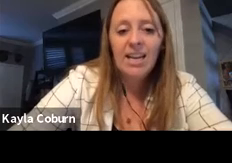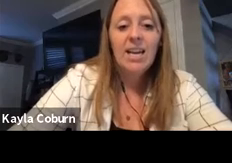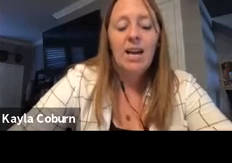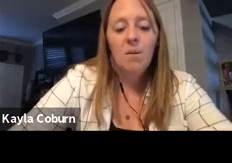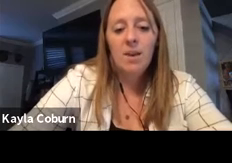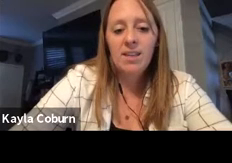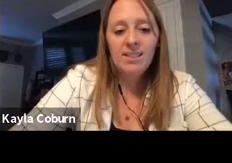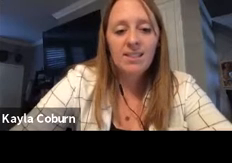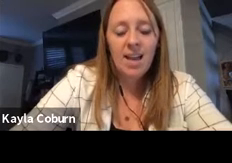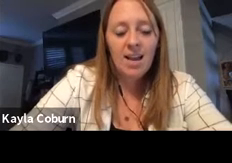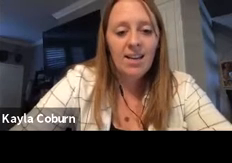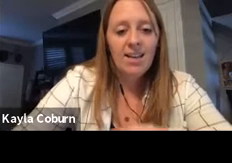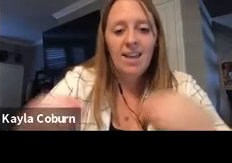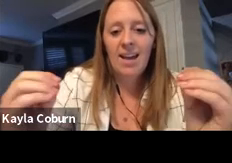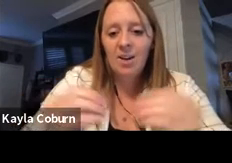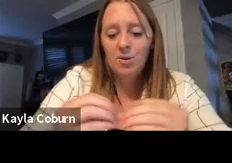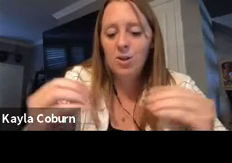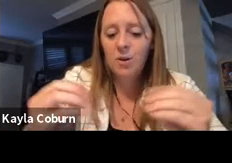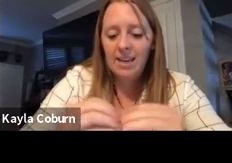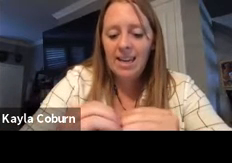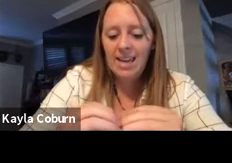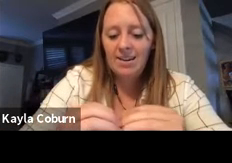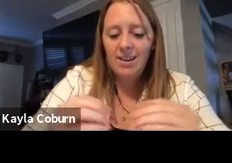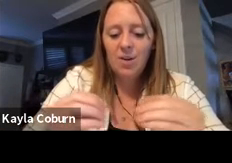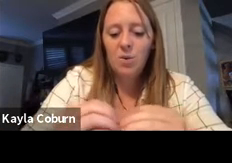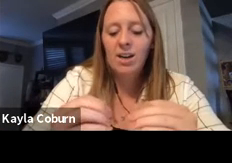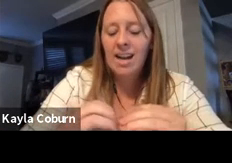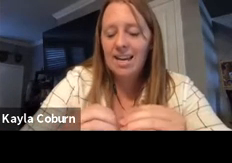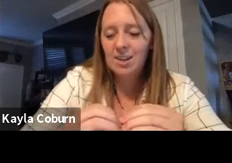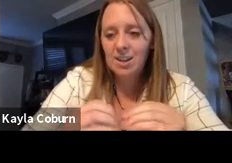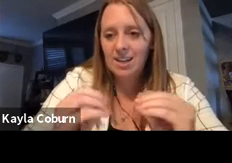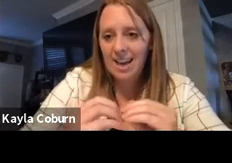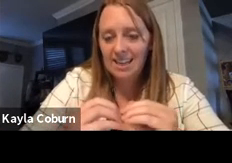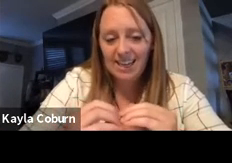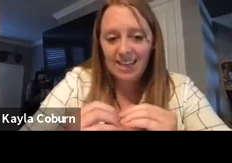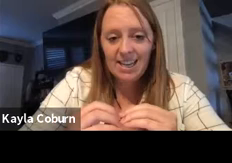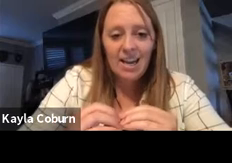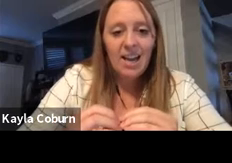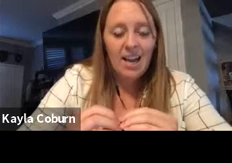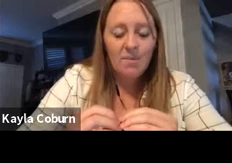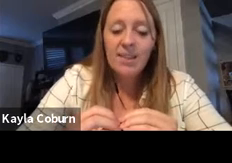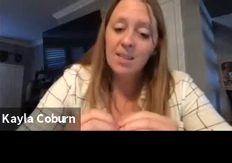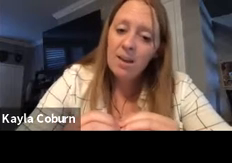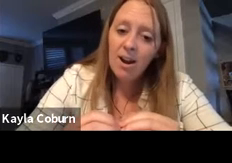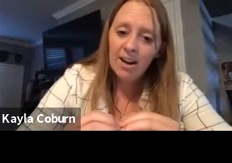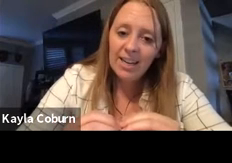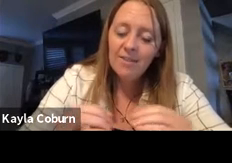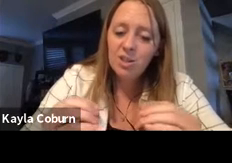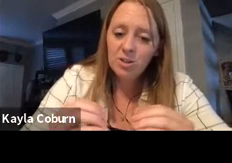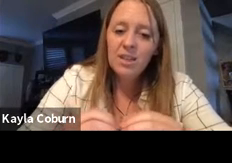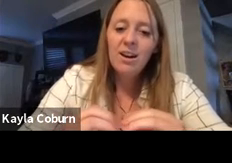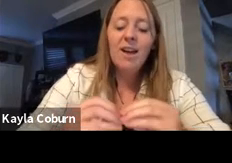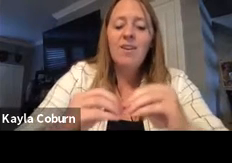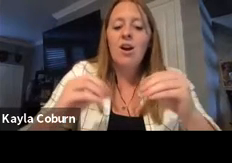different. And this is a sign that, is going inward and hands are connecting. And this can be hard.